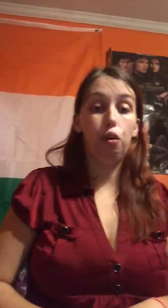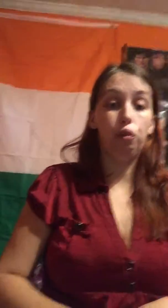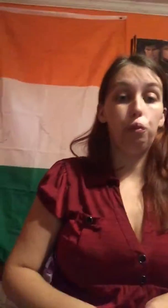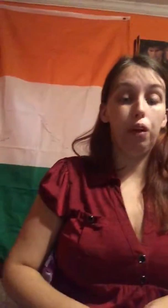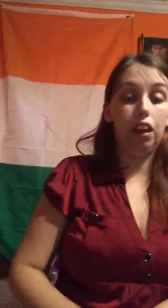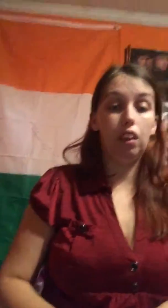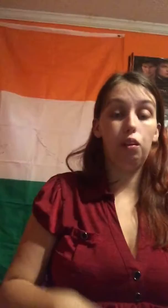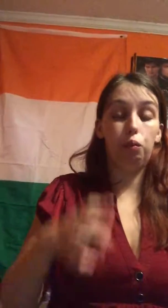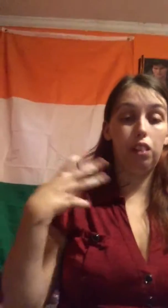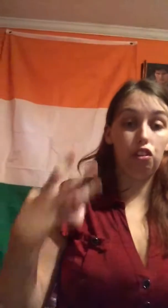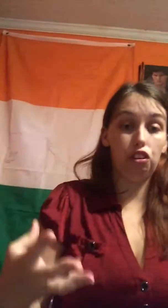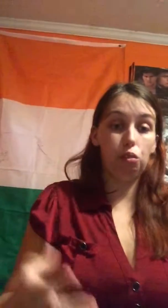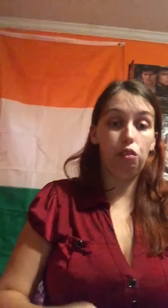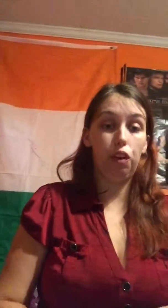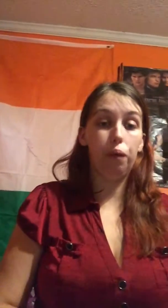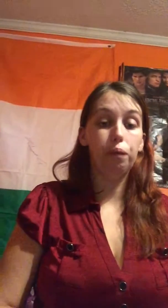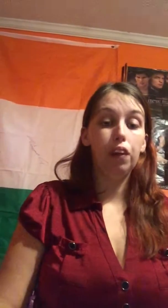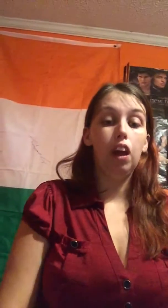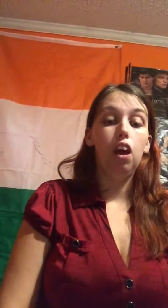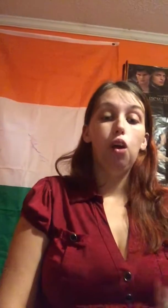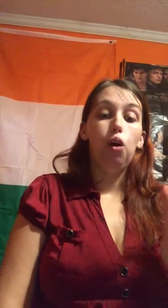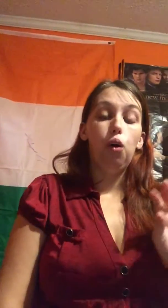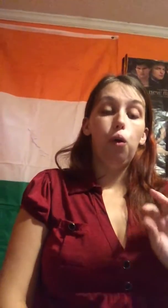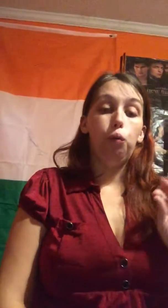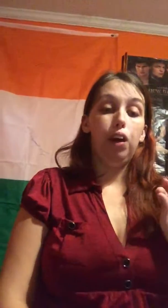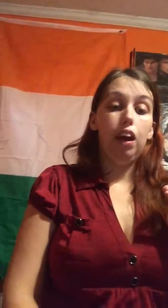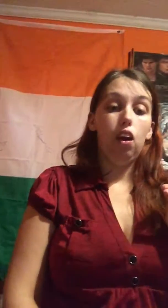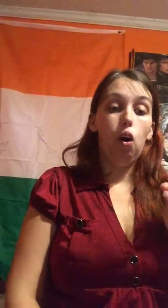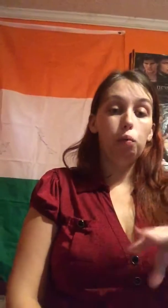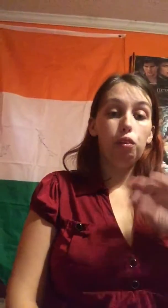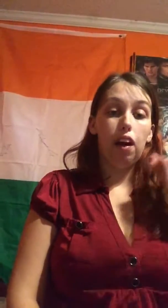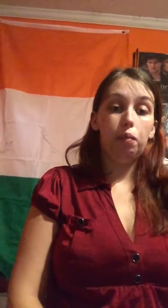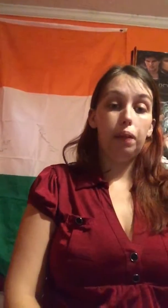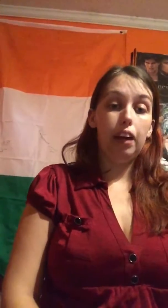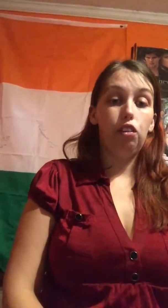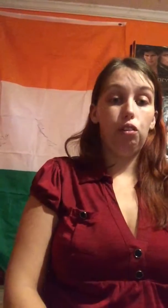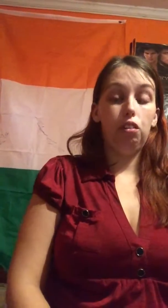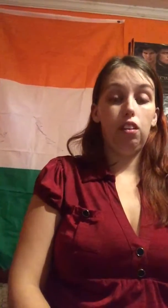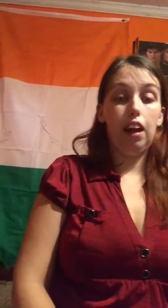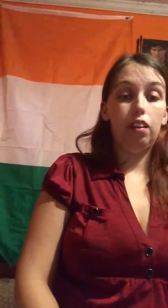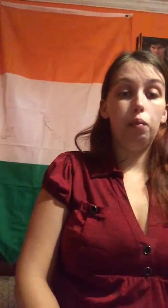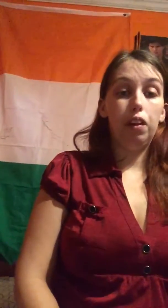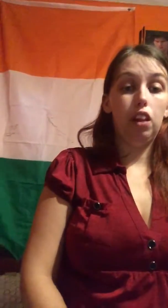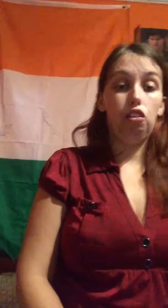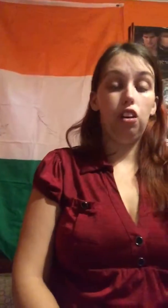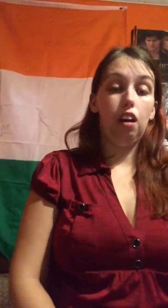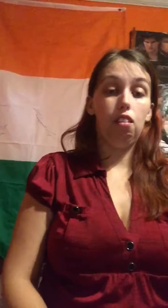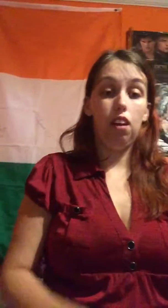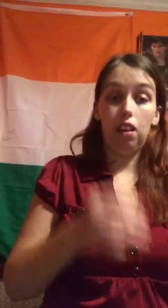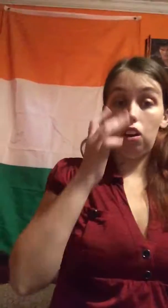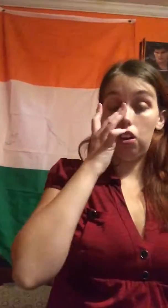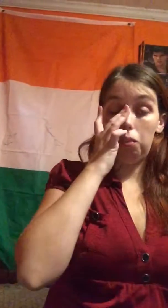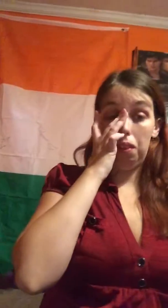with, with the gender reveal, we almost had a plan to do it together but then she got sick and couldn't be,